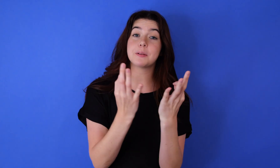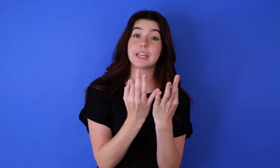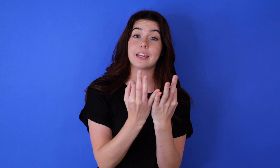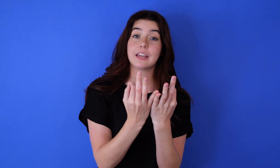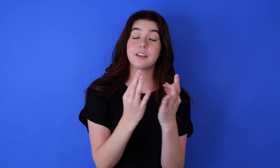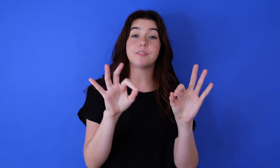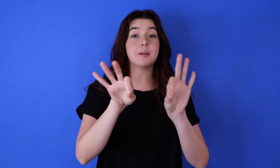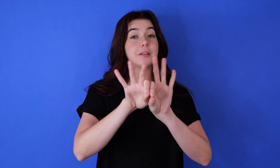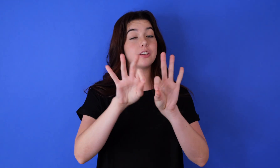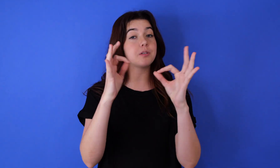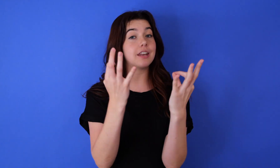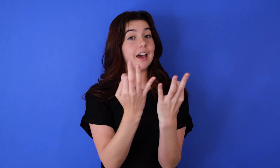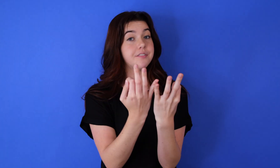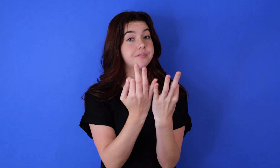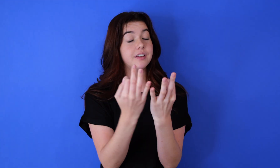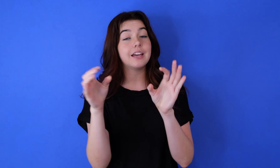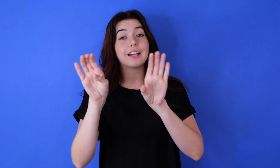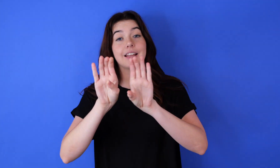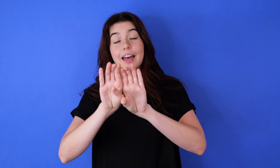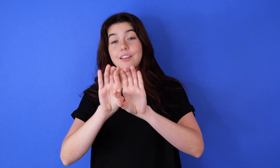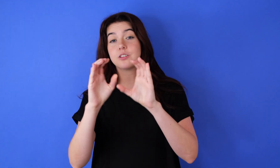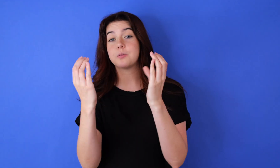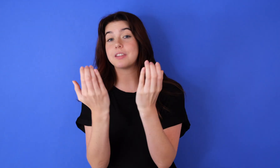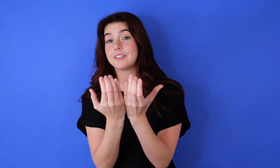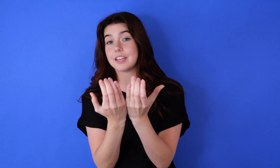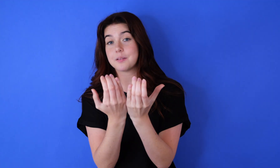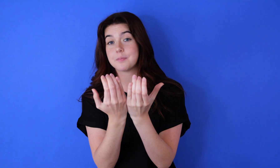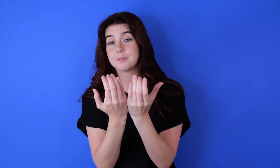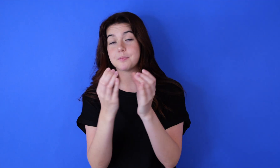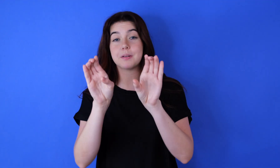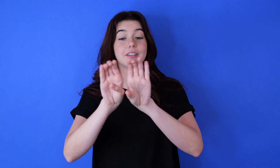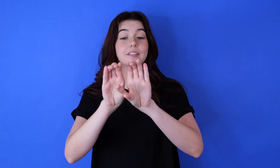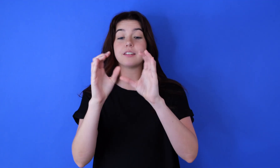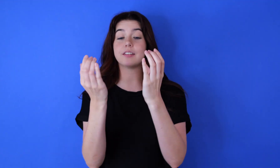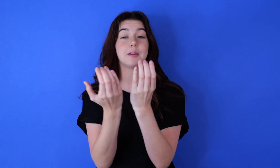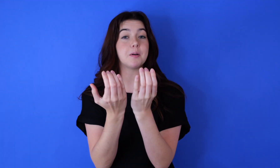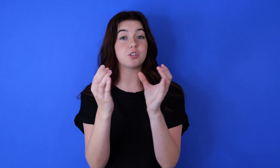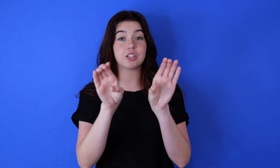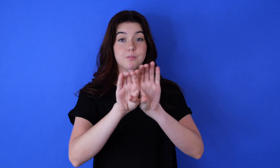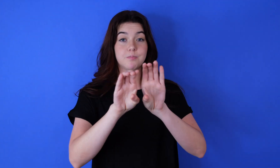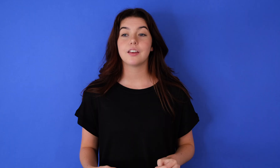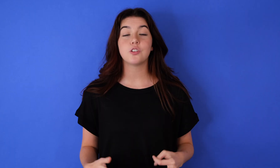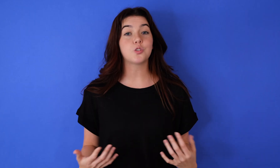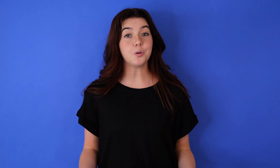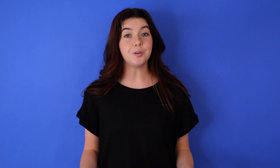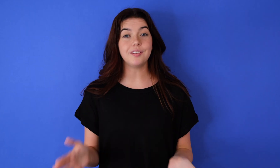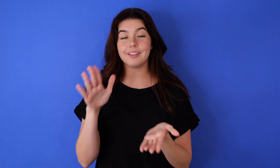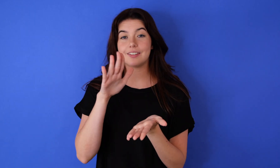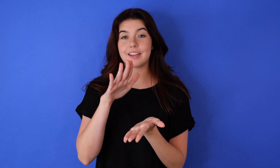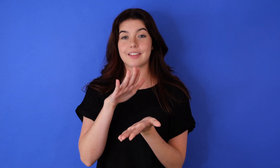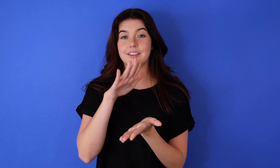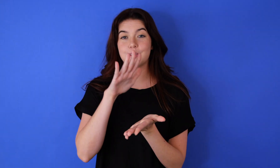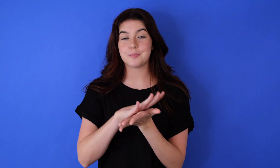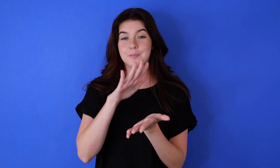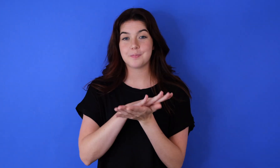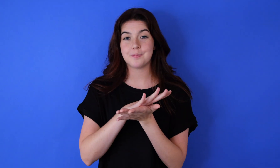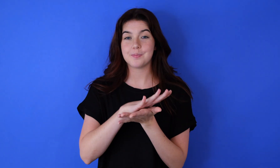family. Family is with an F, class is with a C, but does the same motion. School is like this.